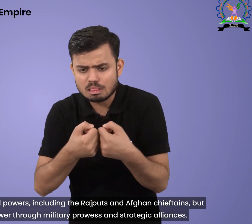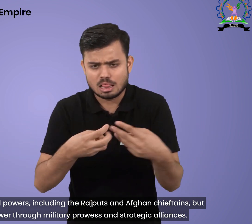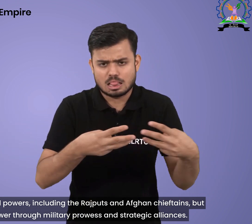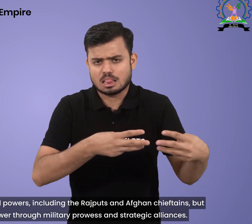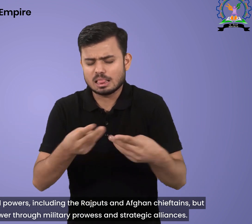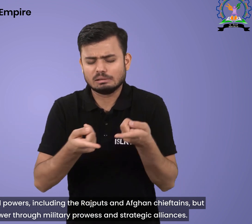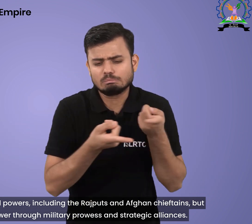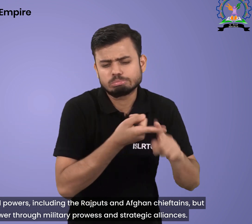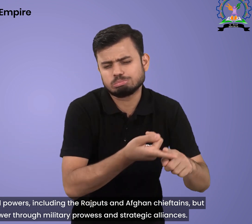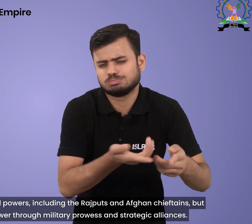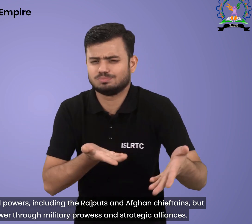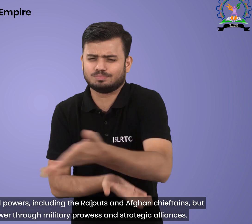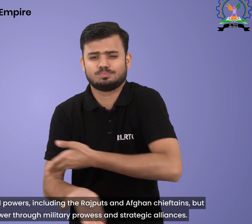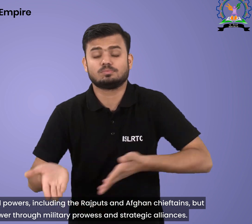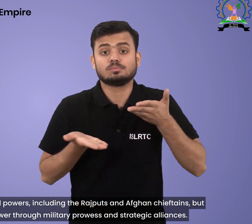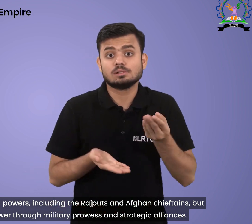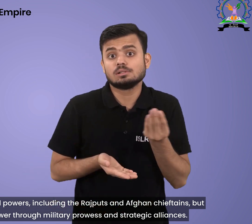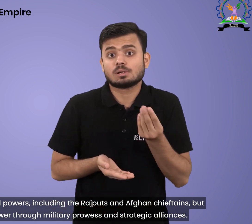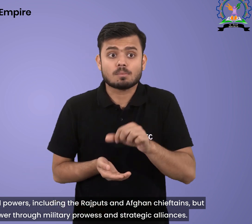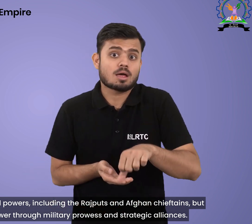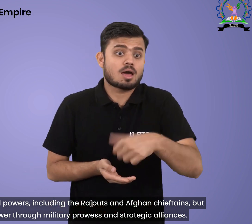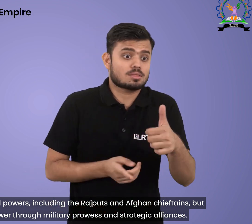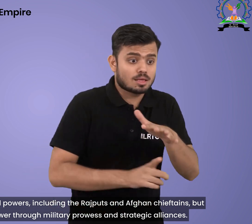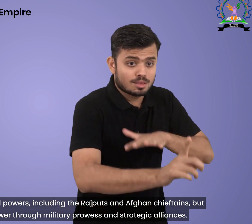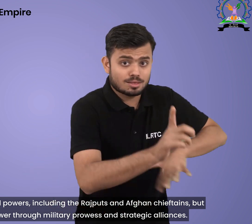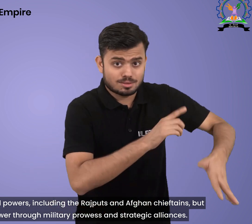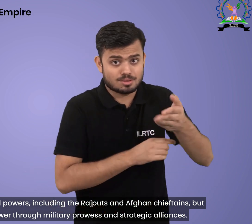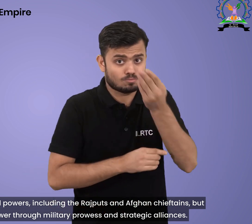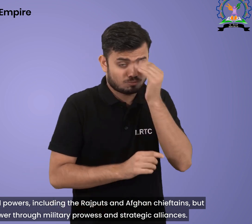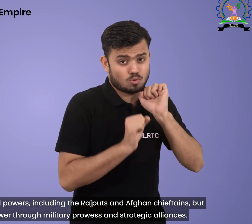through military prowess and strategic alliances.